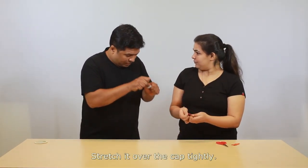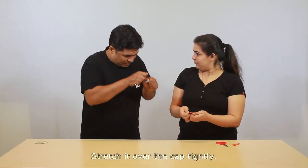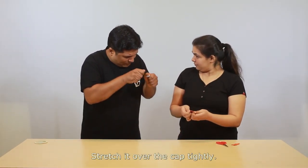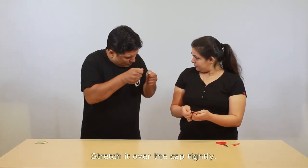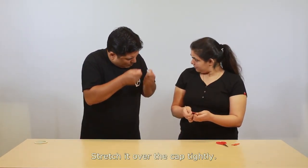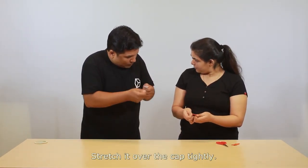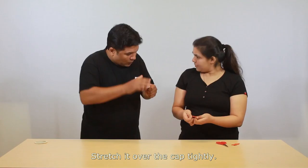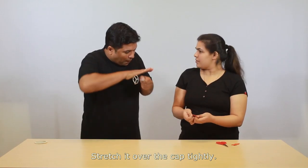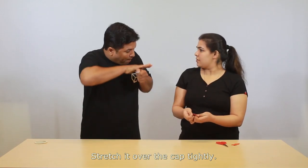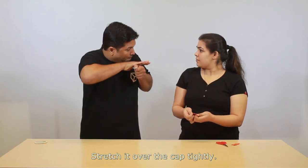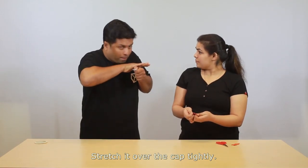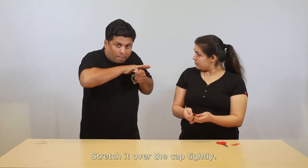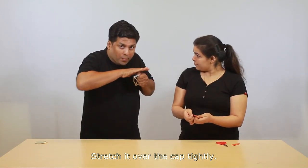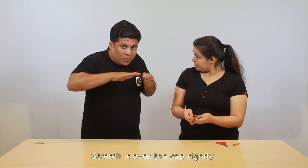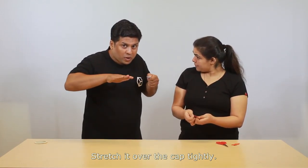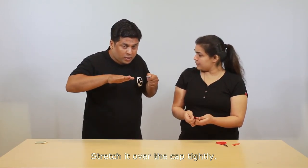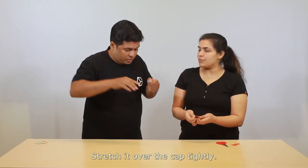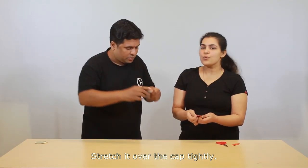Stretch it over the cap tightly Let's Let's